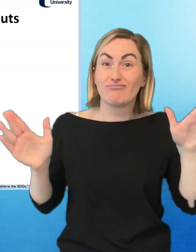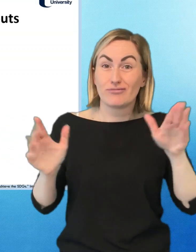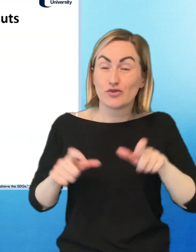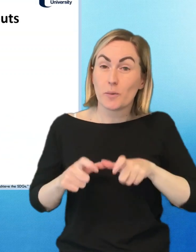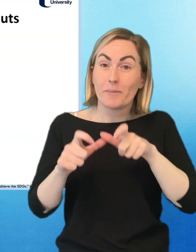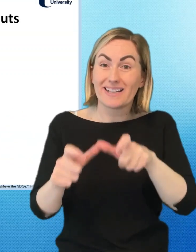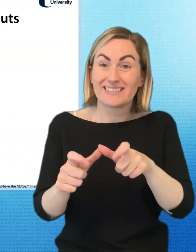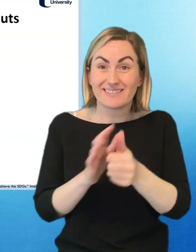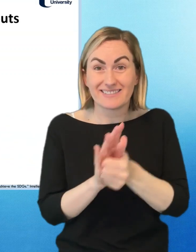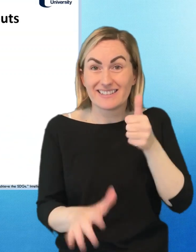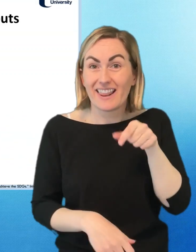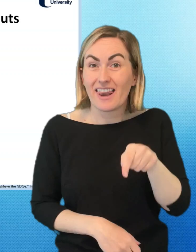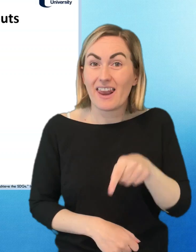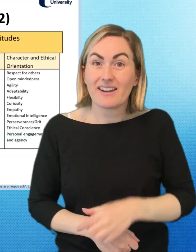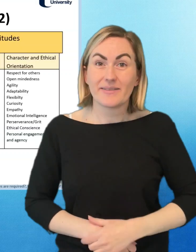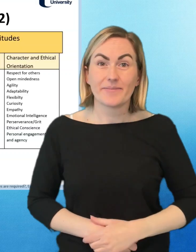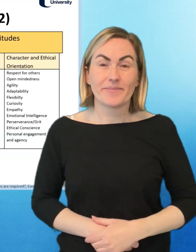sustainability competences.